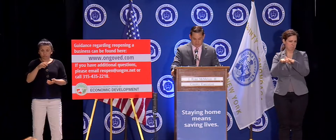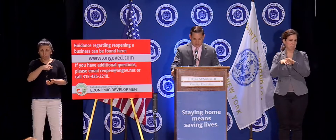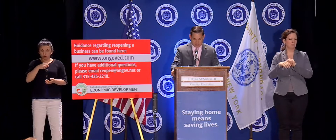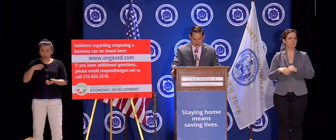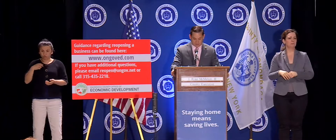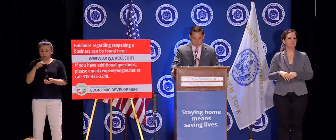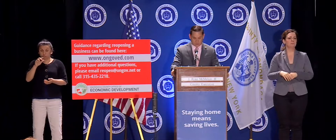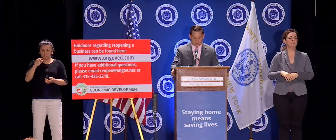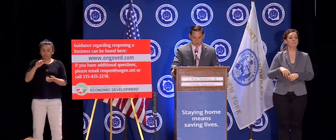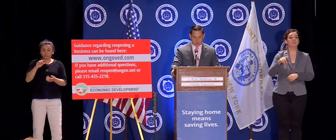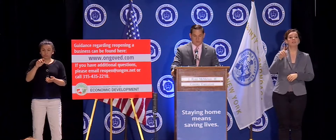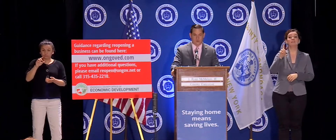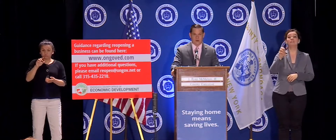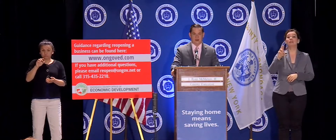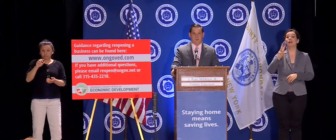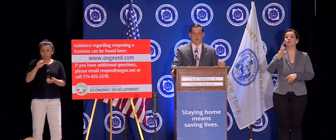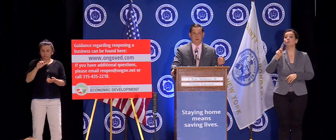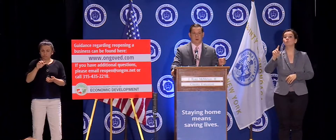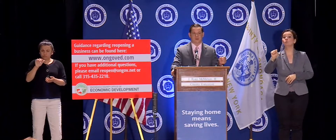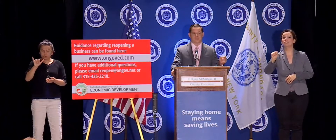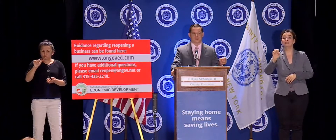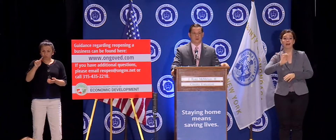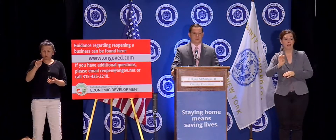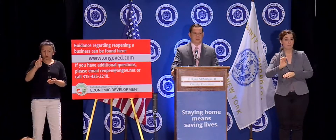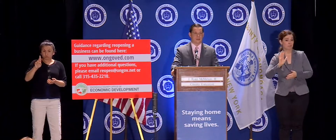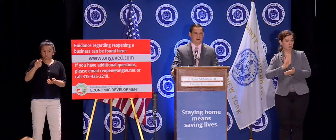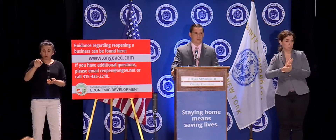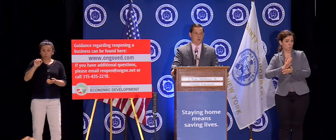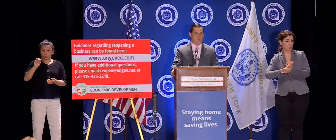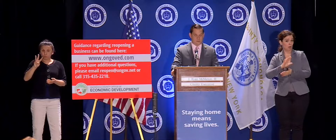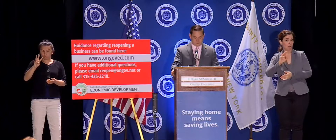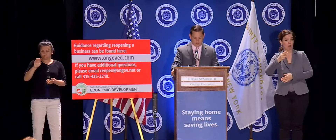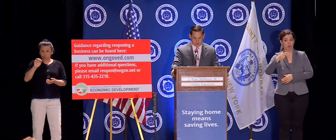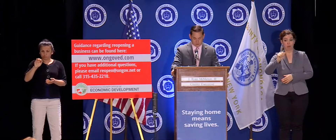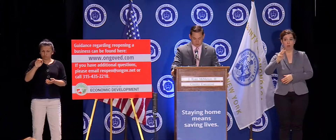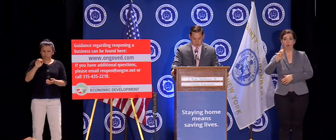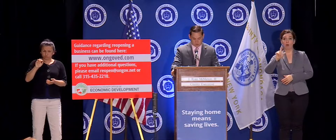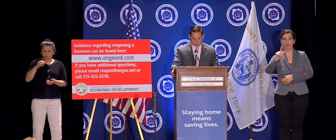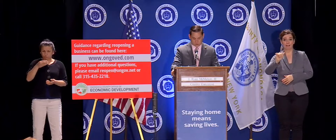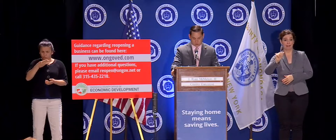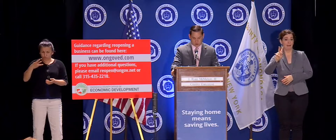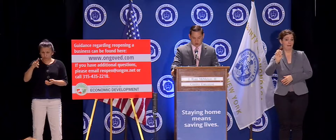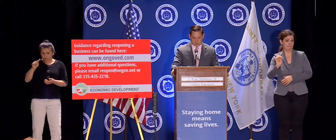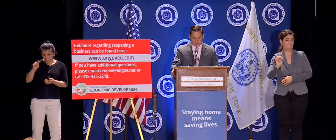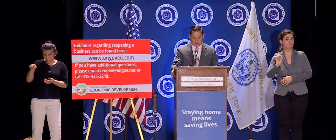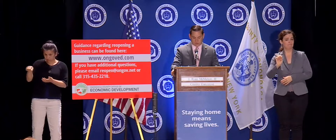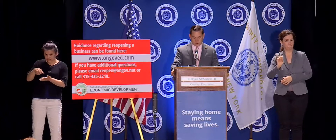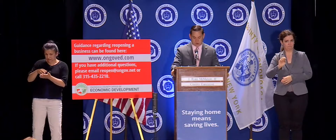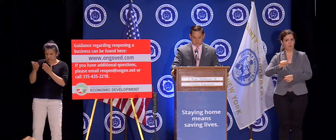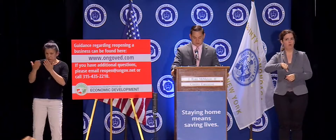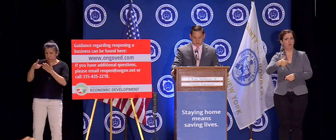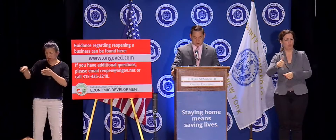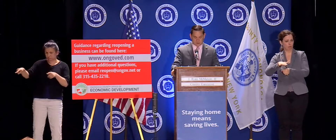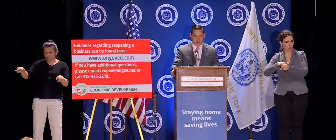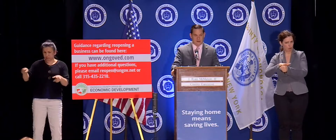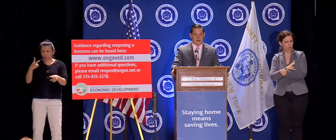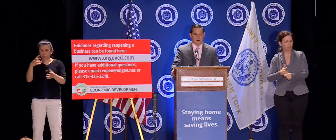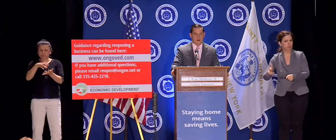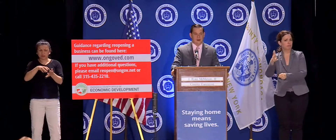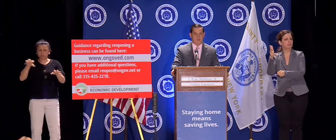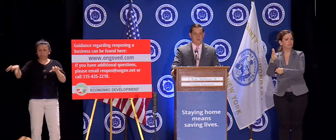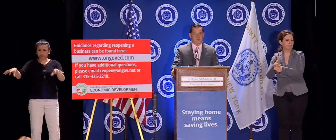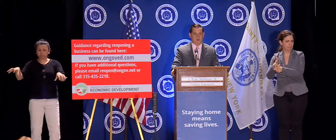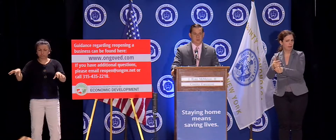again, 9 to 5. If you want to pre-register and get an appointment, you can go to our health department's website and do